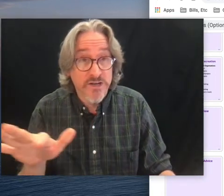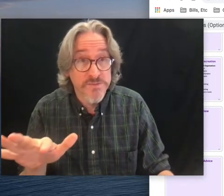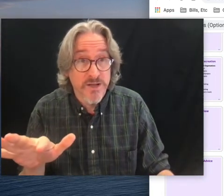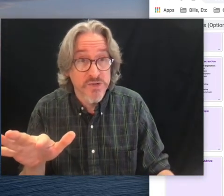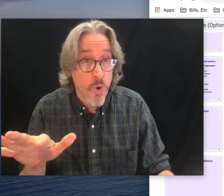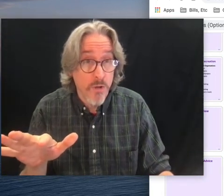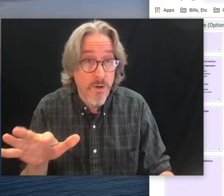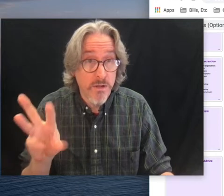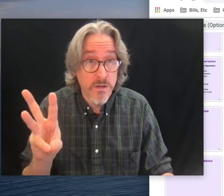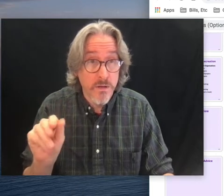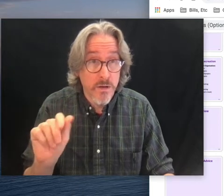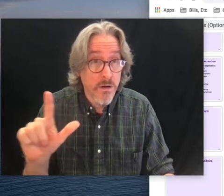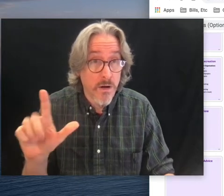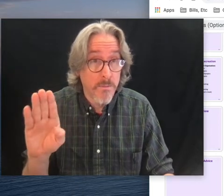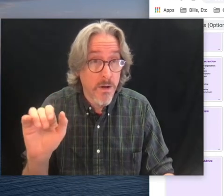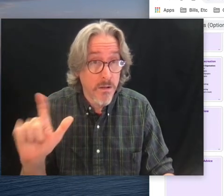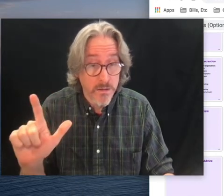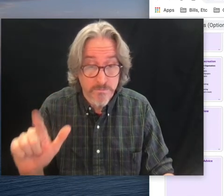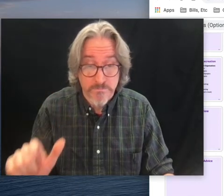then fingerspells wall ball,